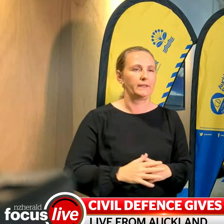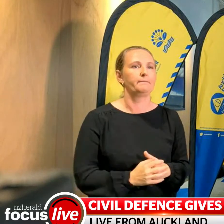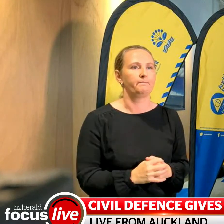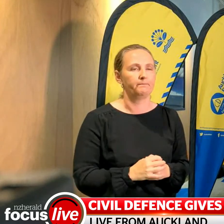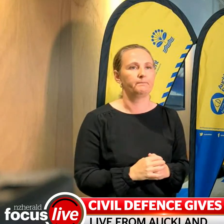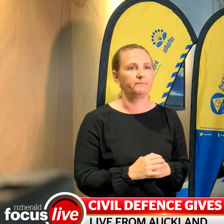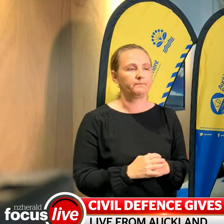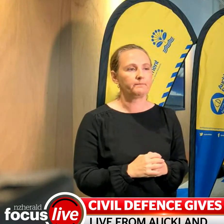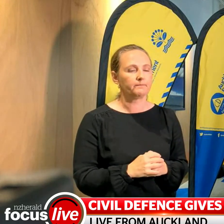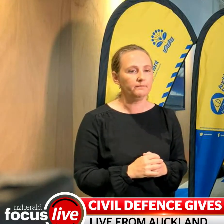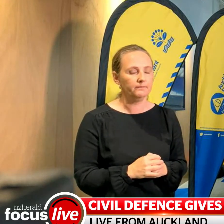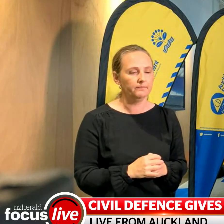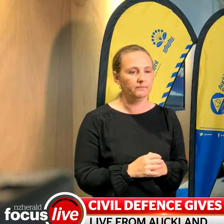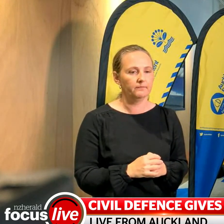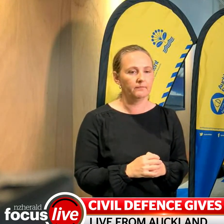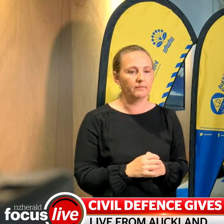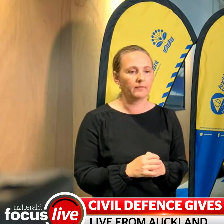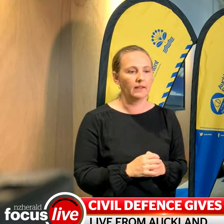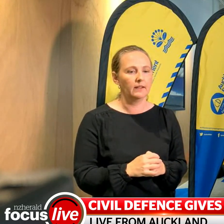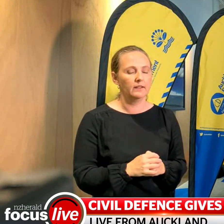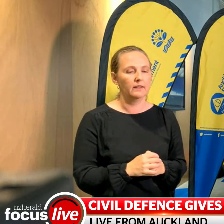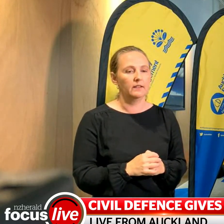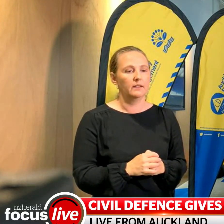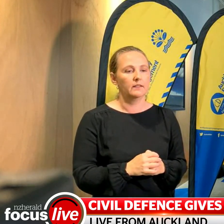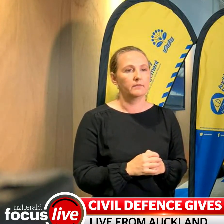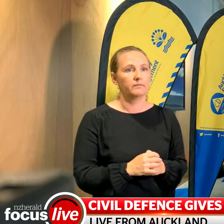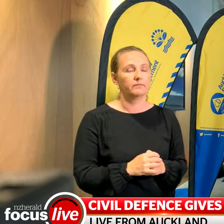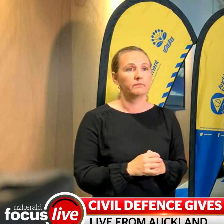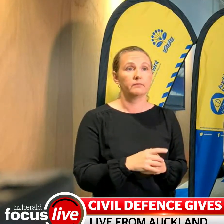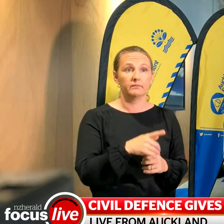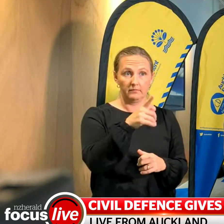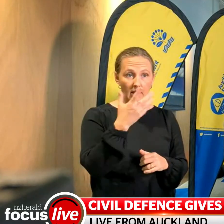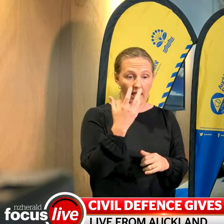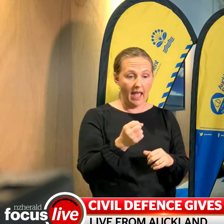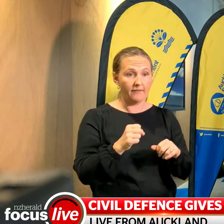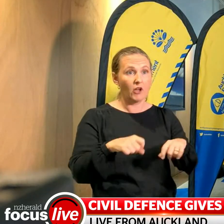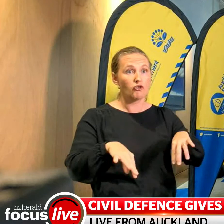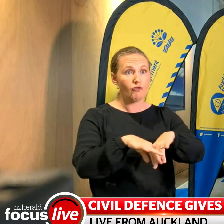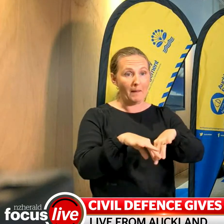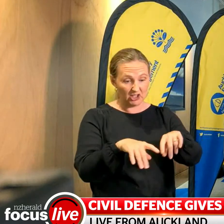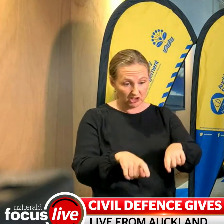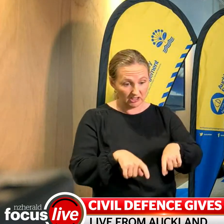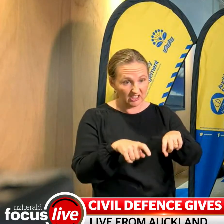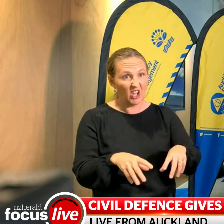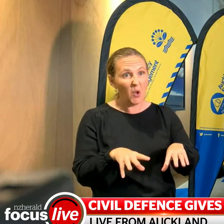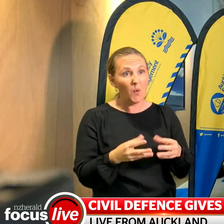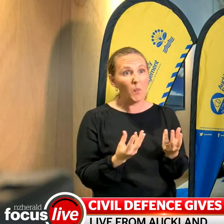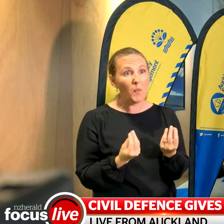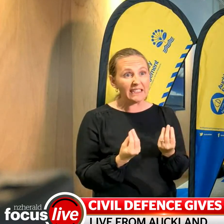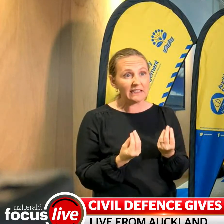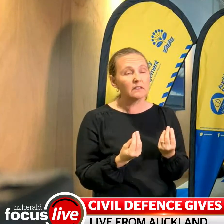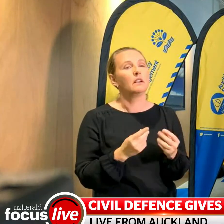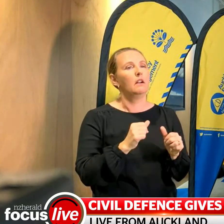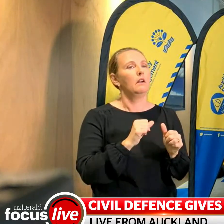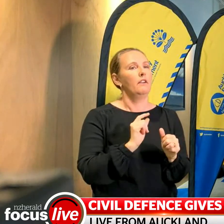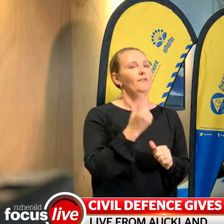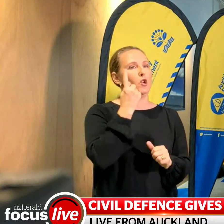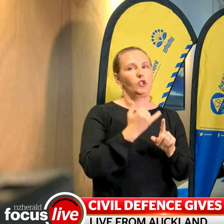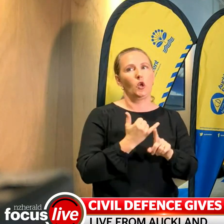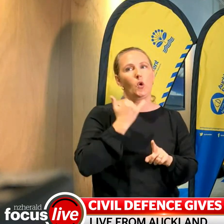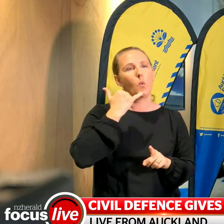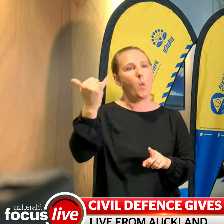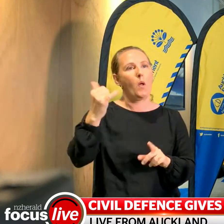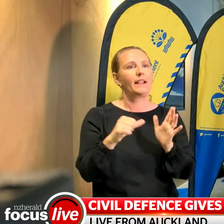The first step for insured people who want to dispose of storm-related waste should be, though, however, to contact their insurer, and they will advise on the